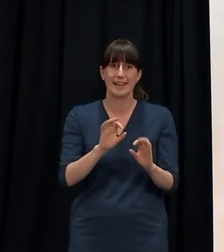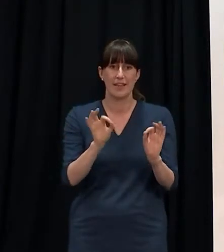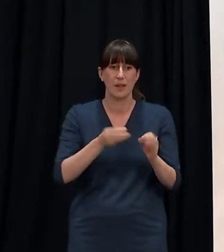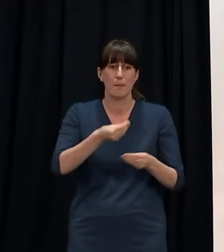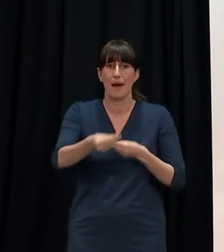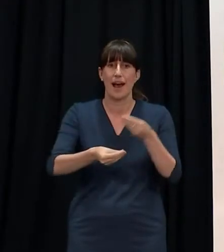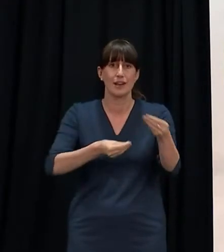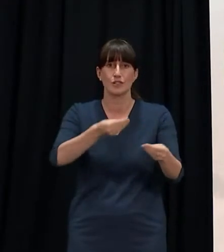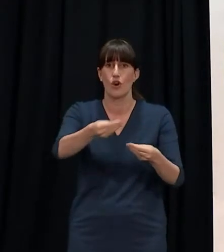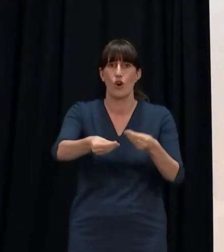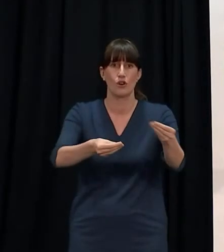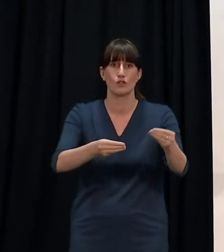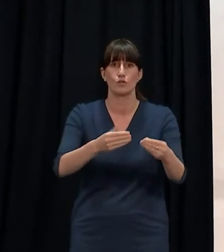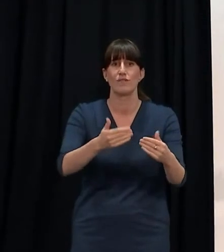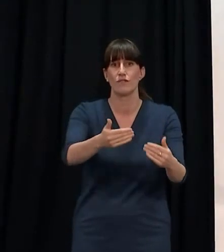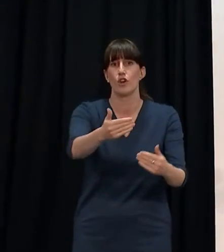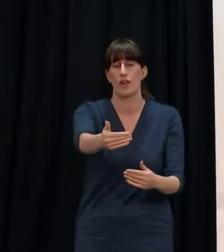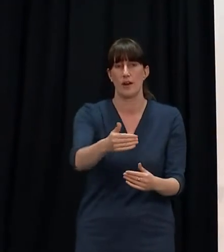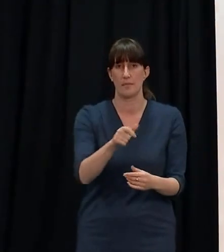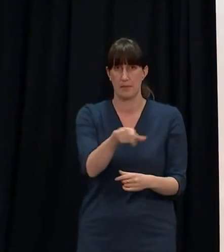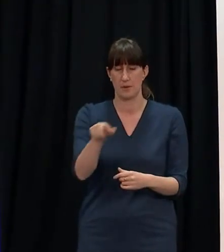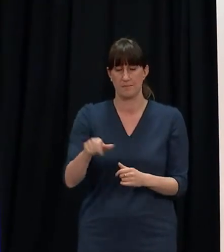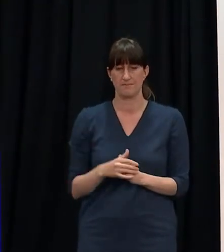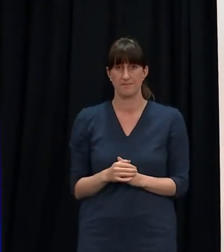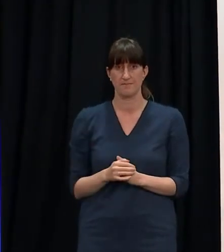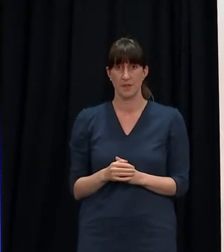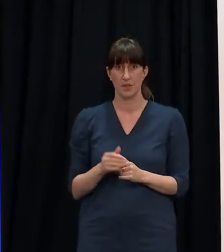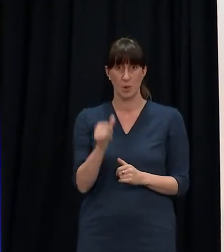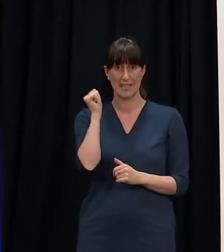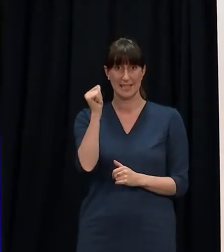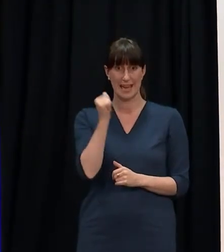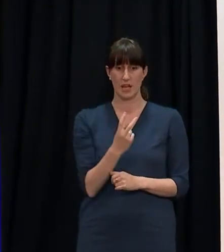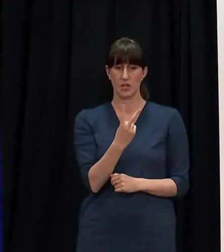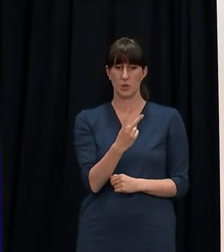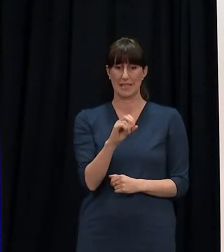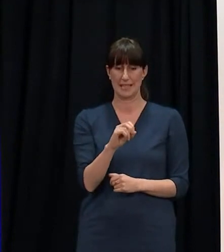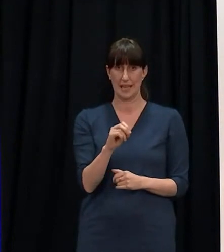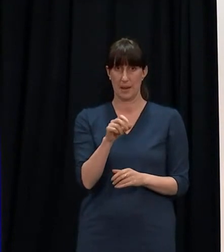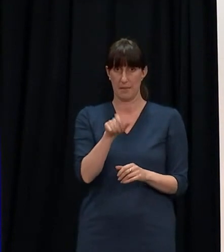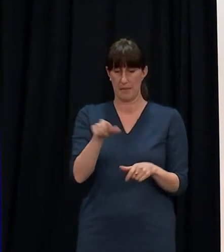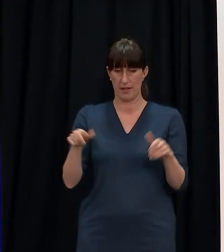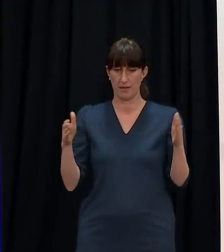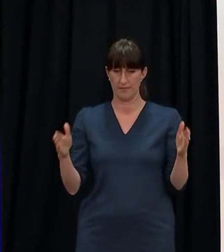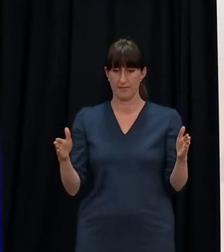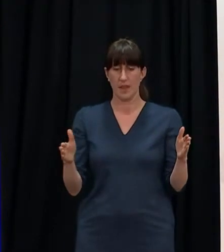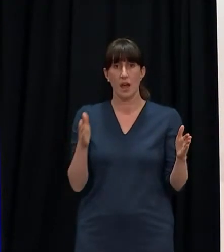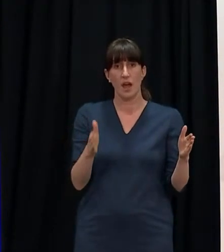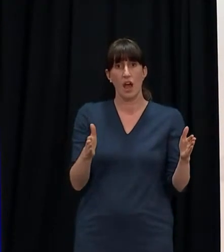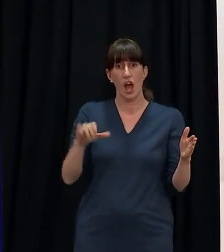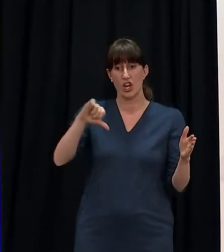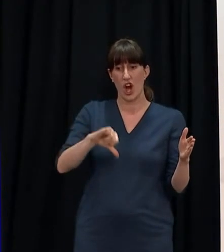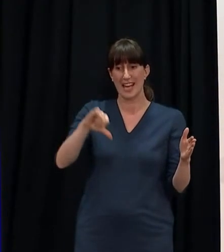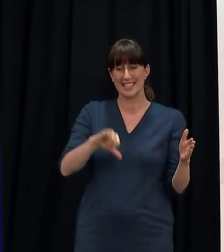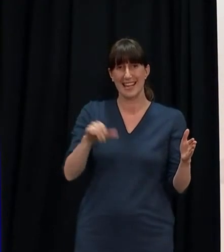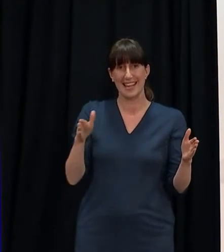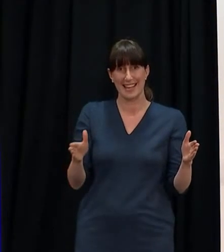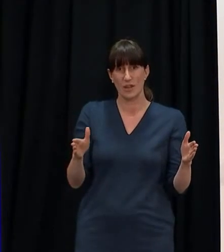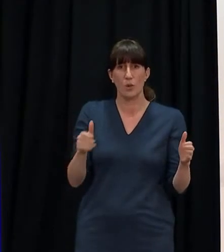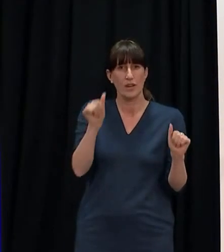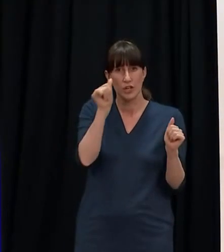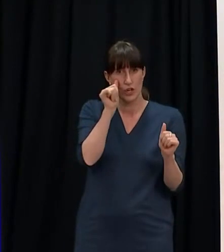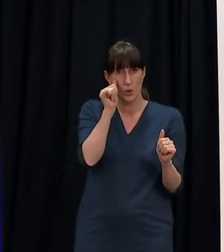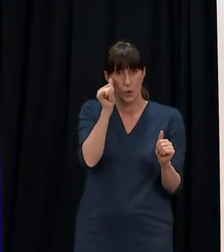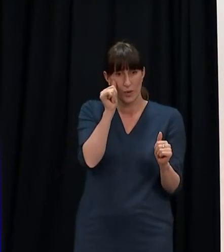Analysis of yesterday's 20 cases shows that 19, or 95%, were contacts of known cases, and of those 15